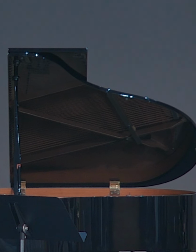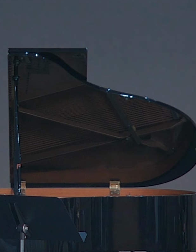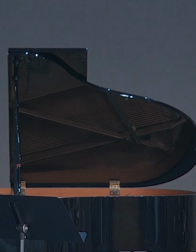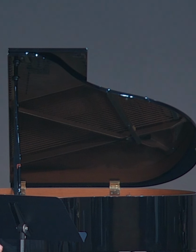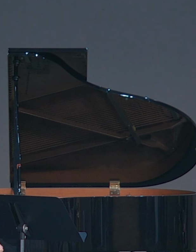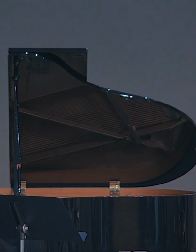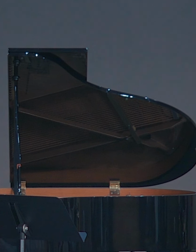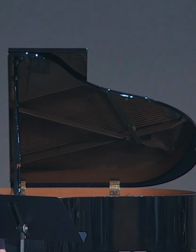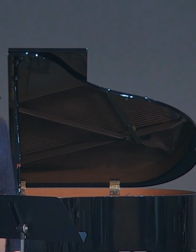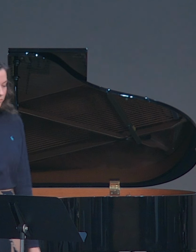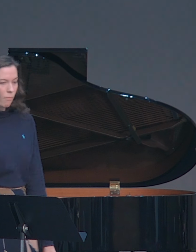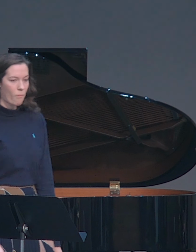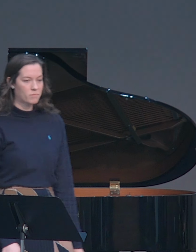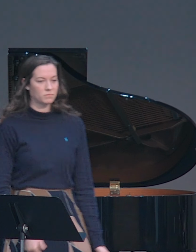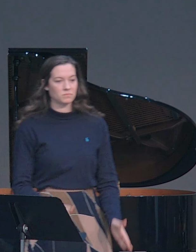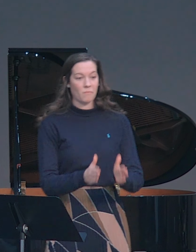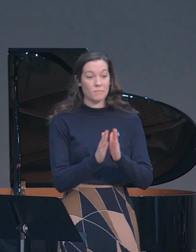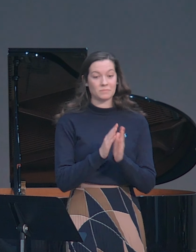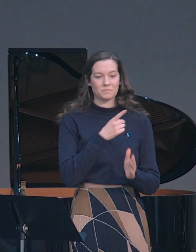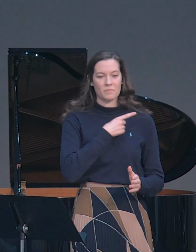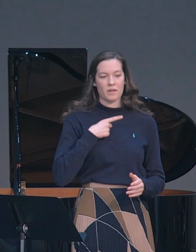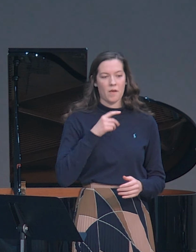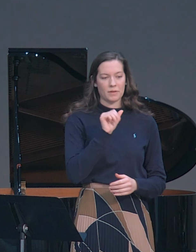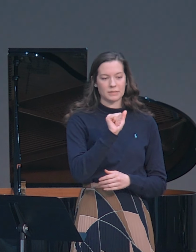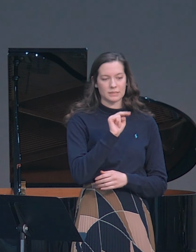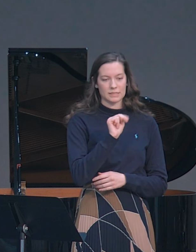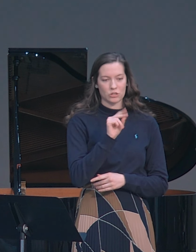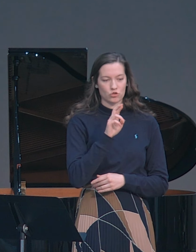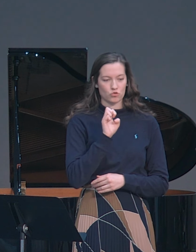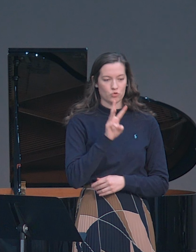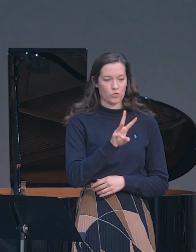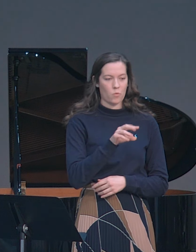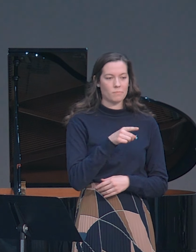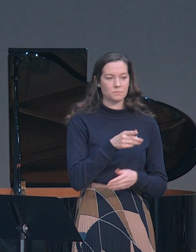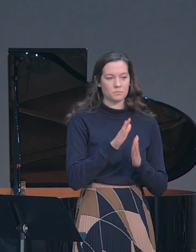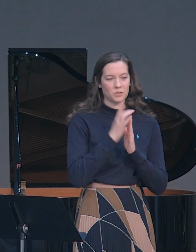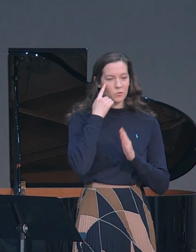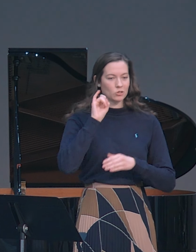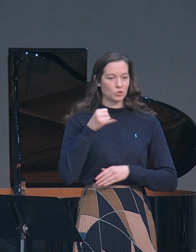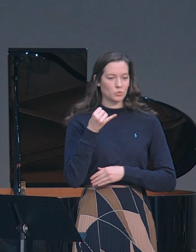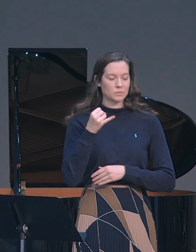And I'd like to ask one of our other deacons, Andrew Rogal, to pray for the juice this morning.